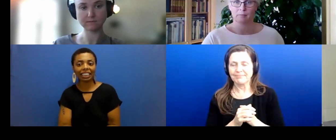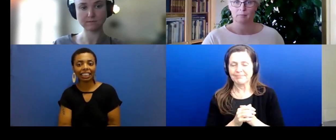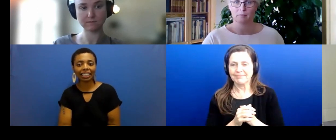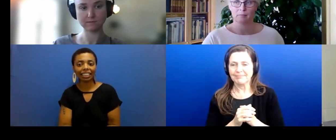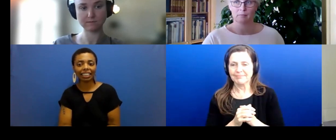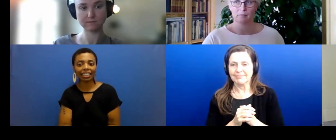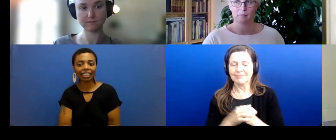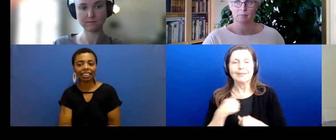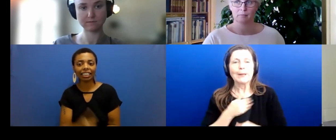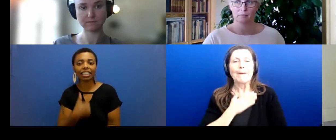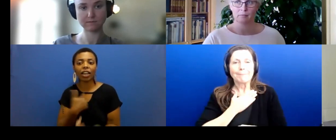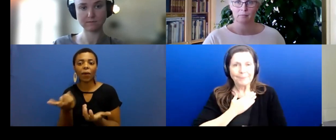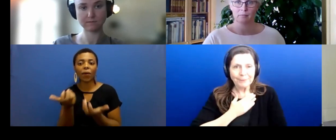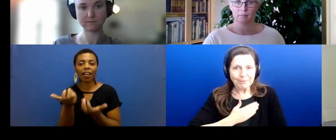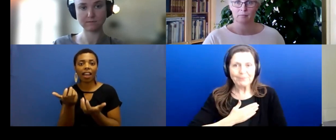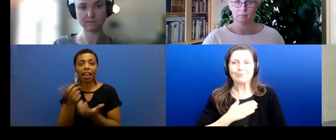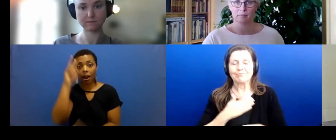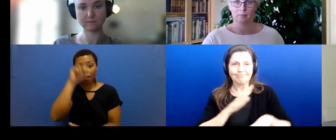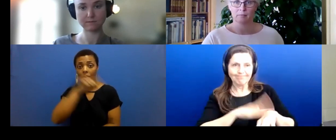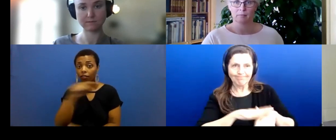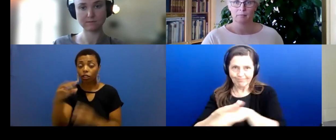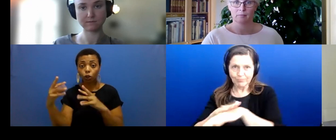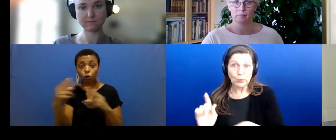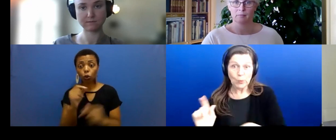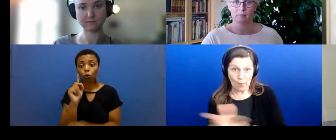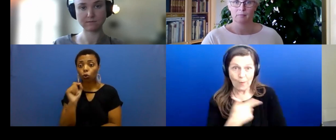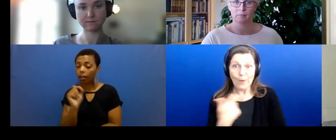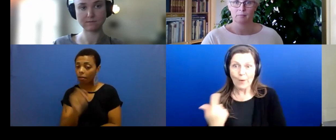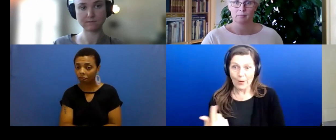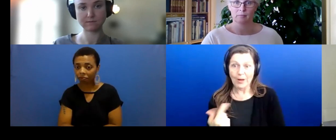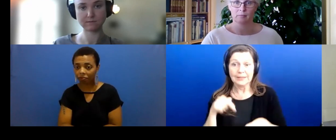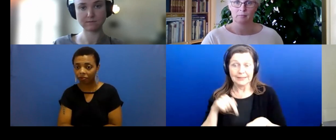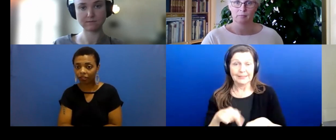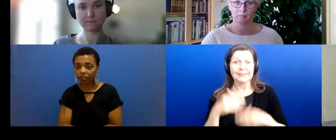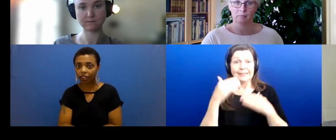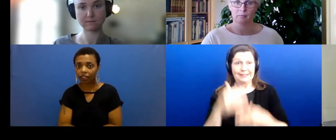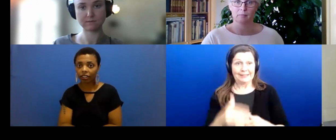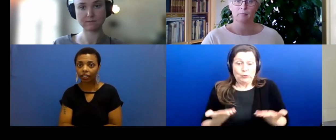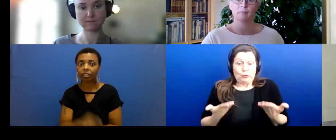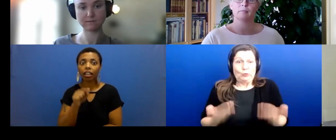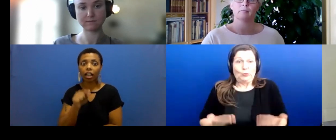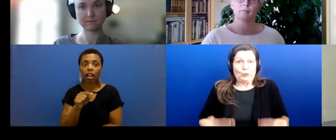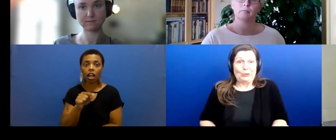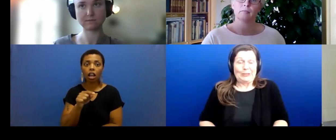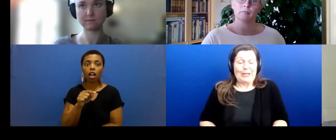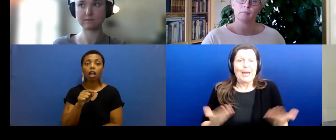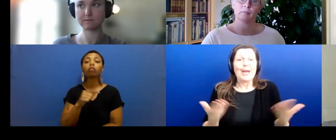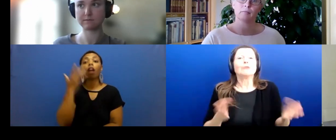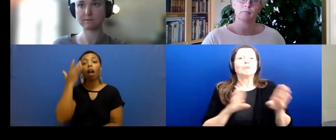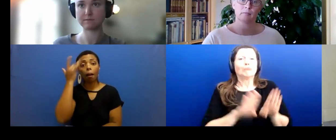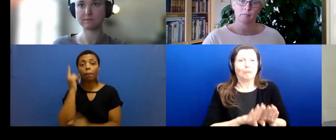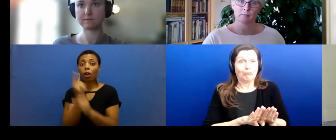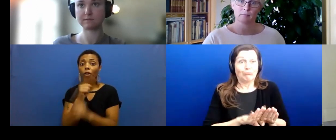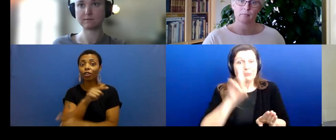I want to remind everybody that this session ends here today. We will be back tomorrow for the